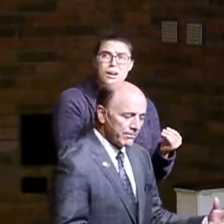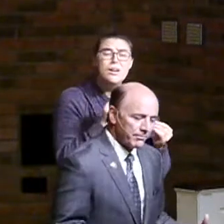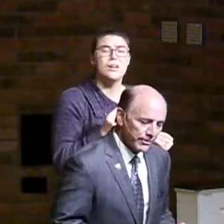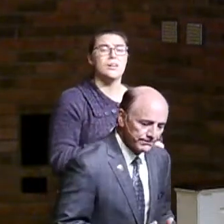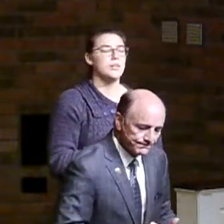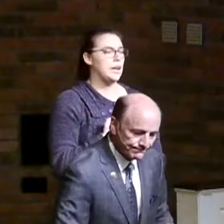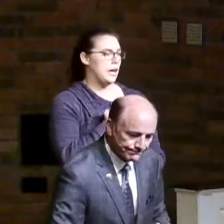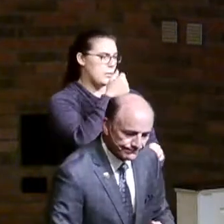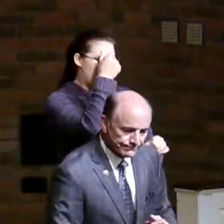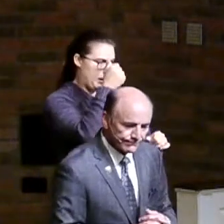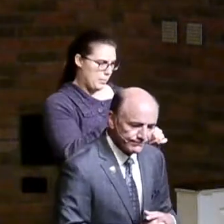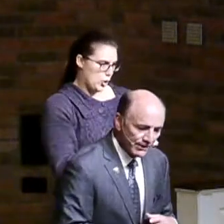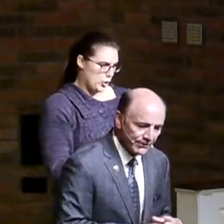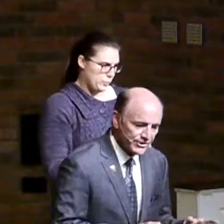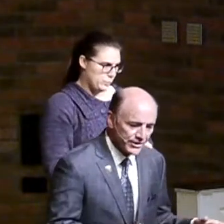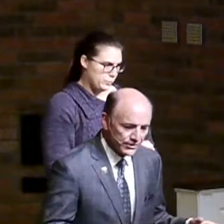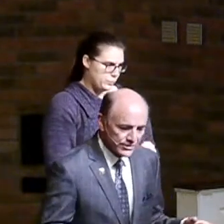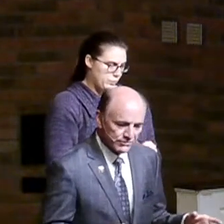I remember